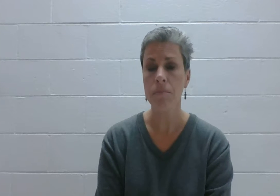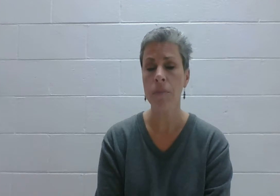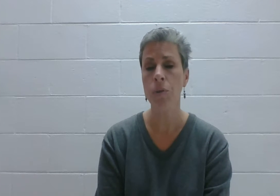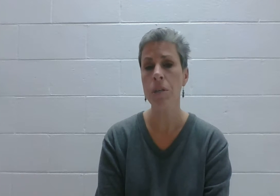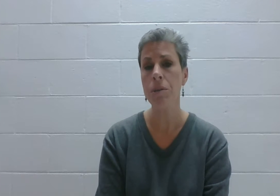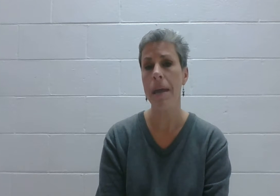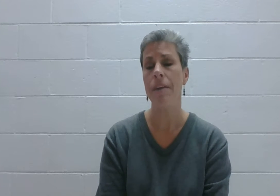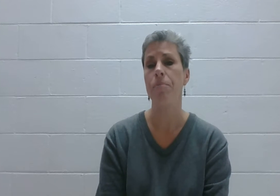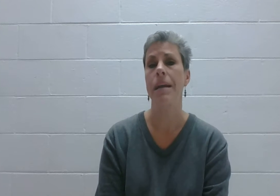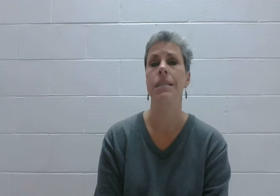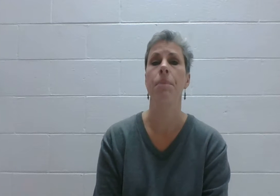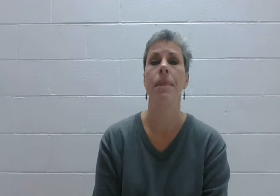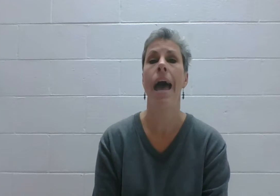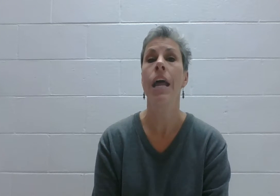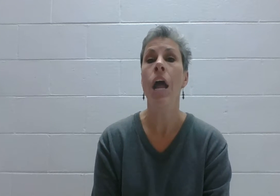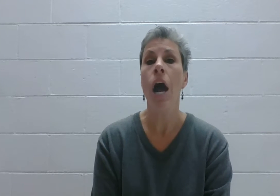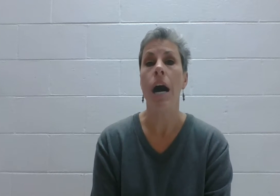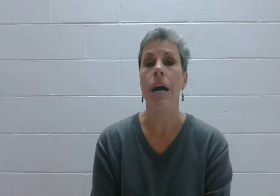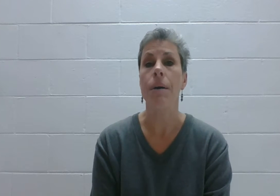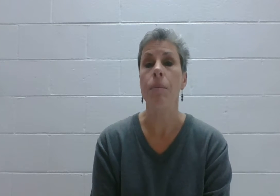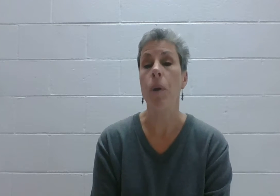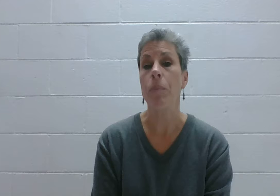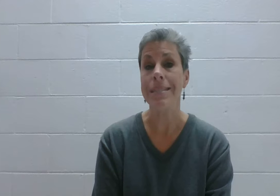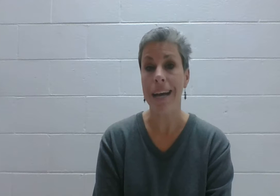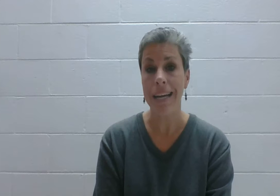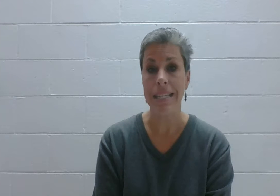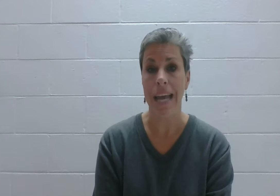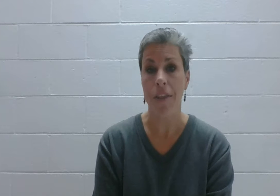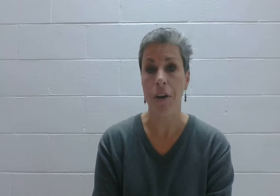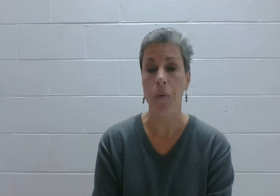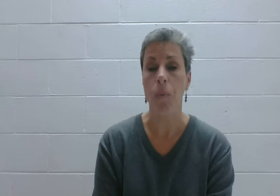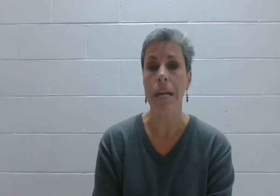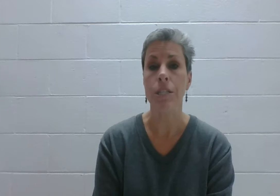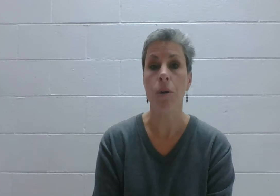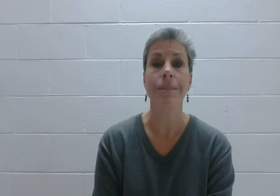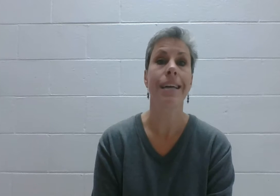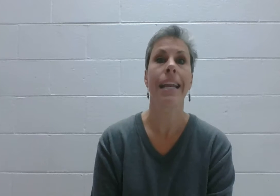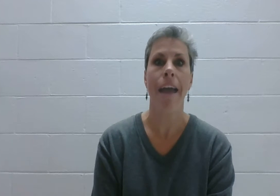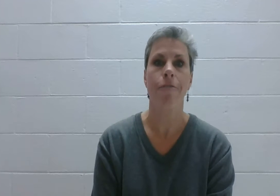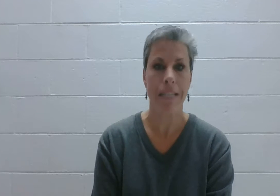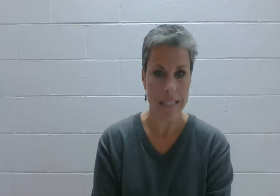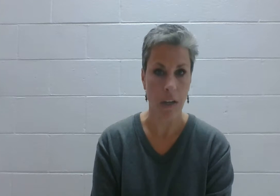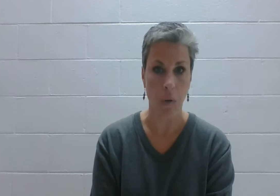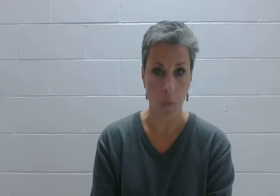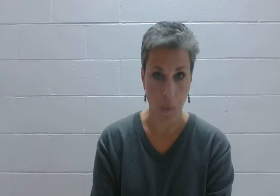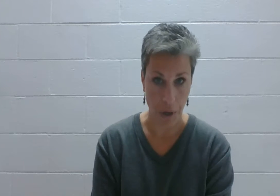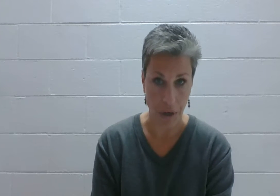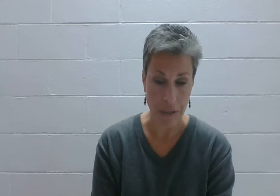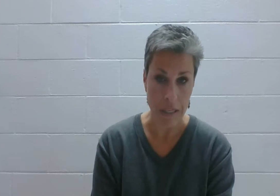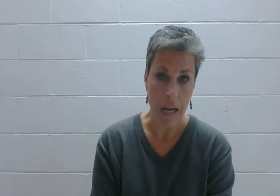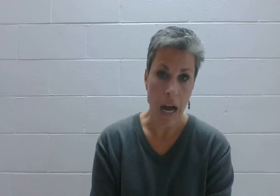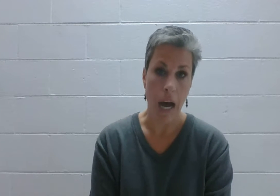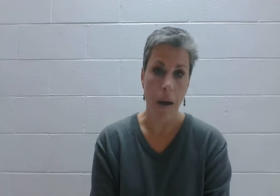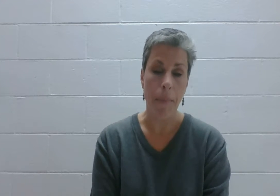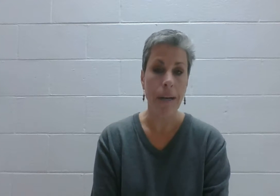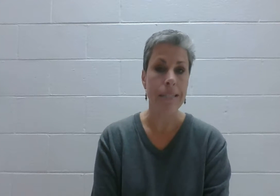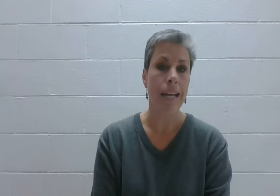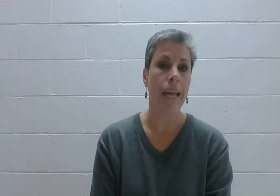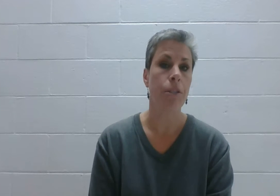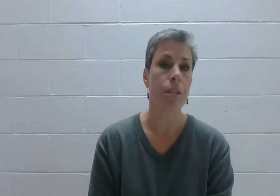You also may have picked up that when we sign together, we don't sign every single word. American Sign Language can